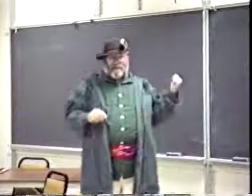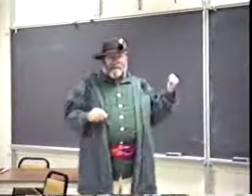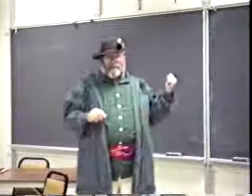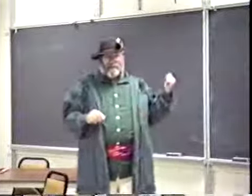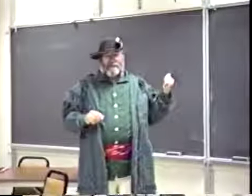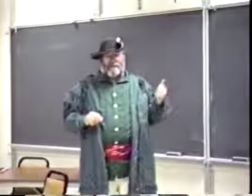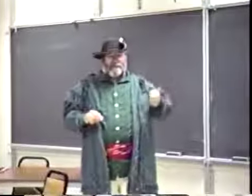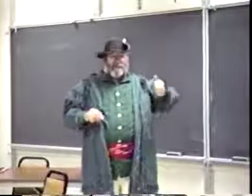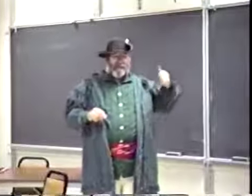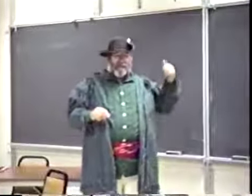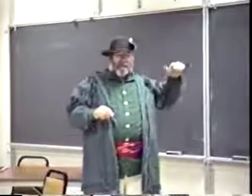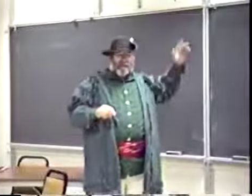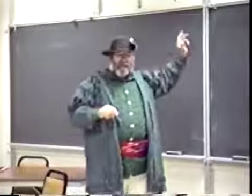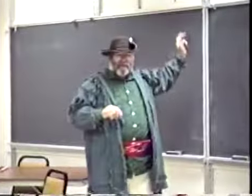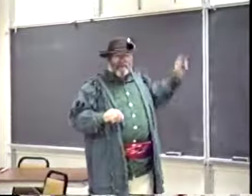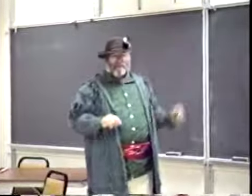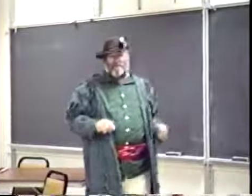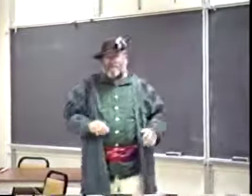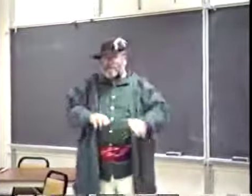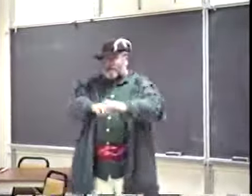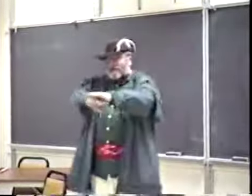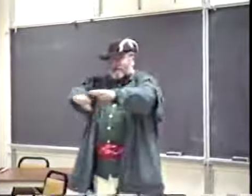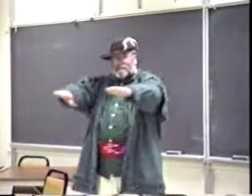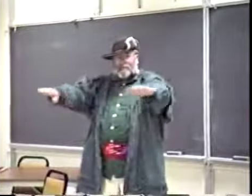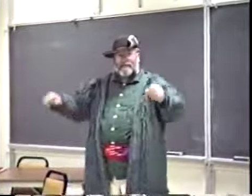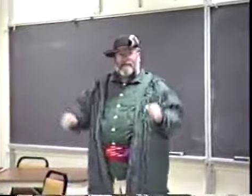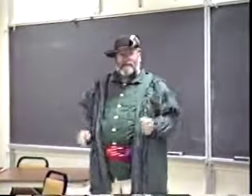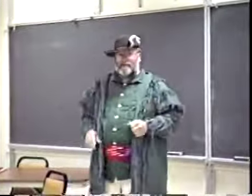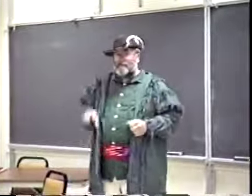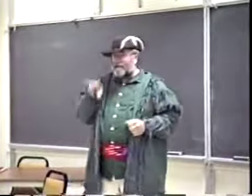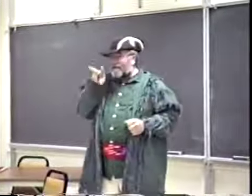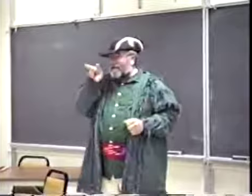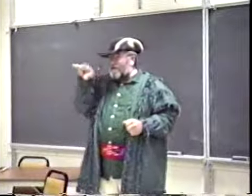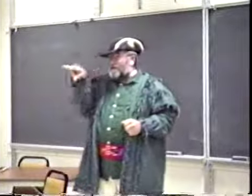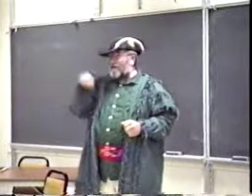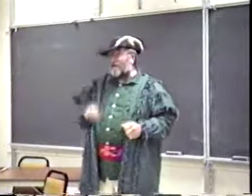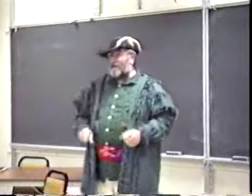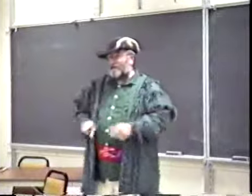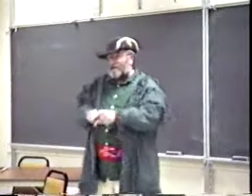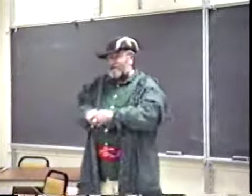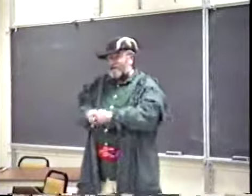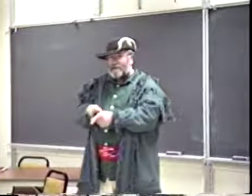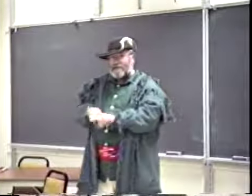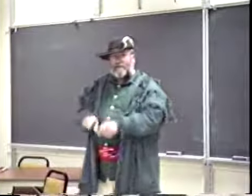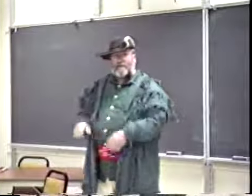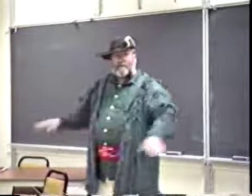traveling in the country 2 mountains over, across the plains, saw what looked same as